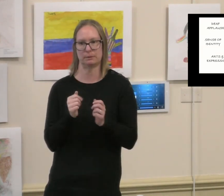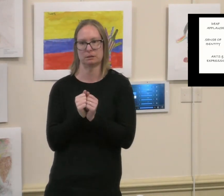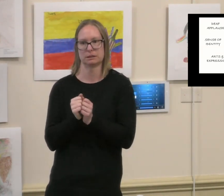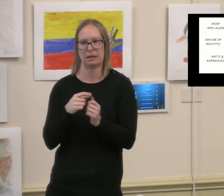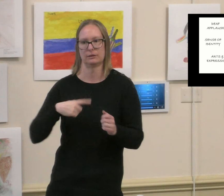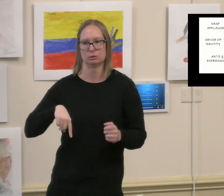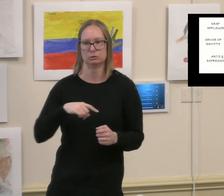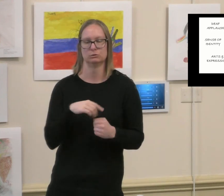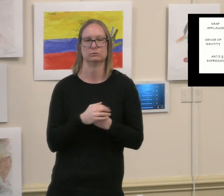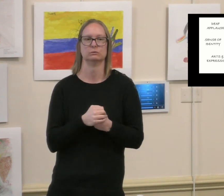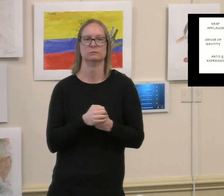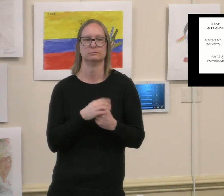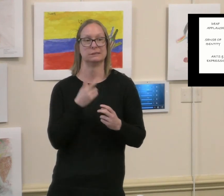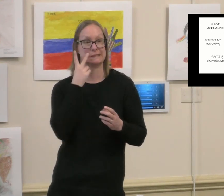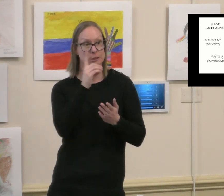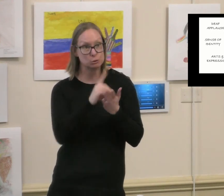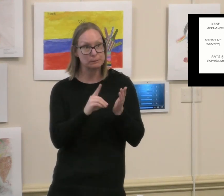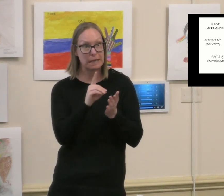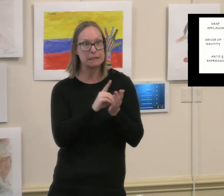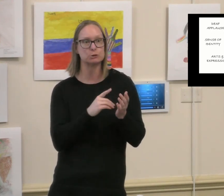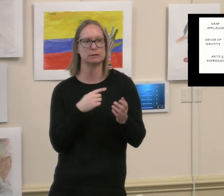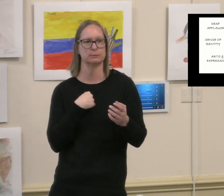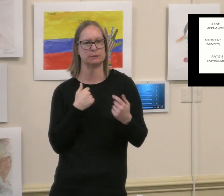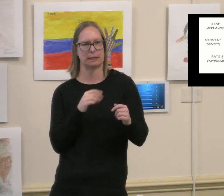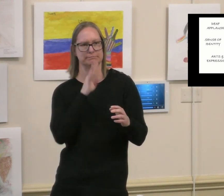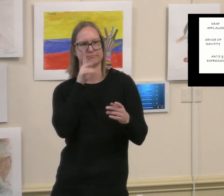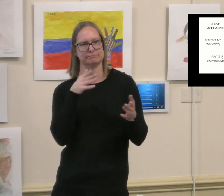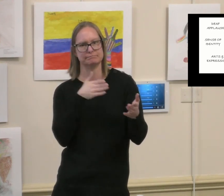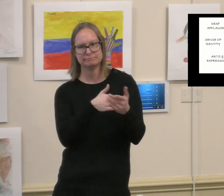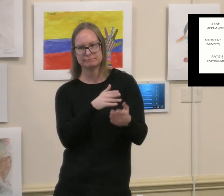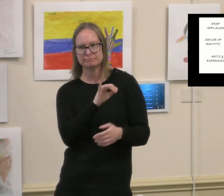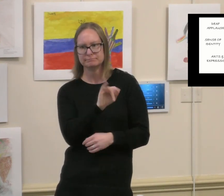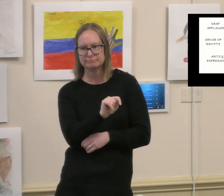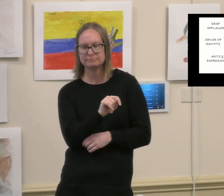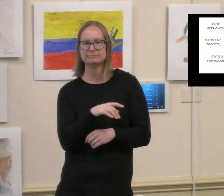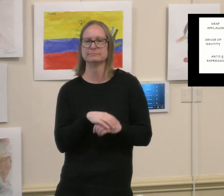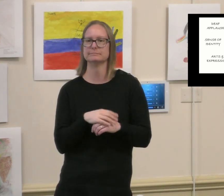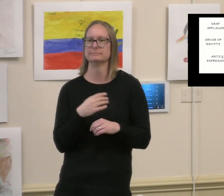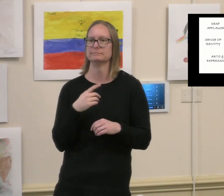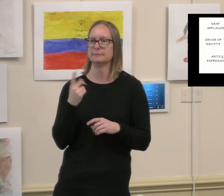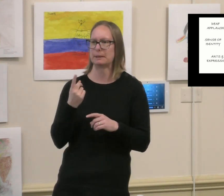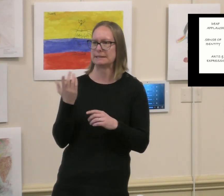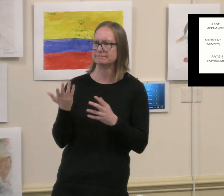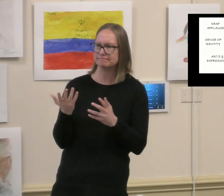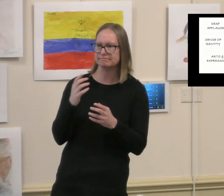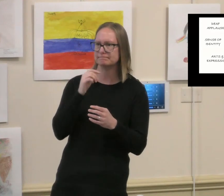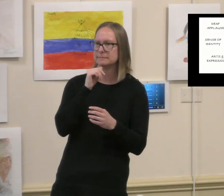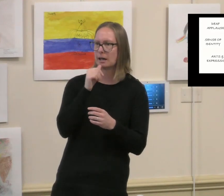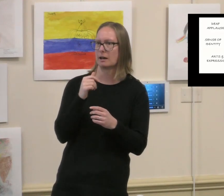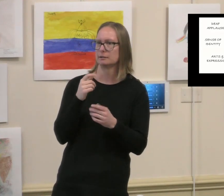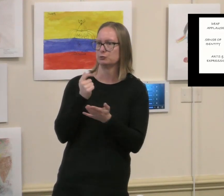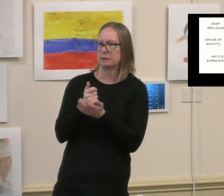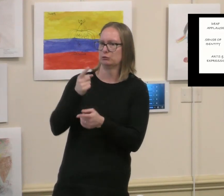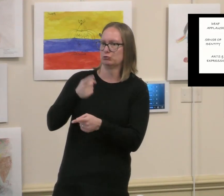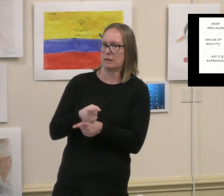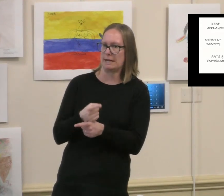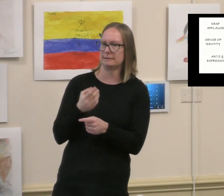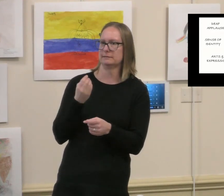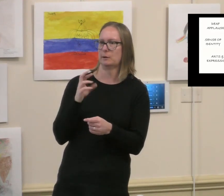to make life better for deaf people. So if we recognize discrimination, we are visibly against it. If